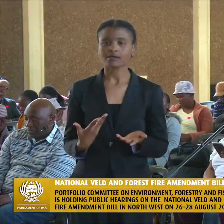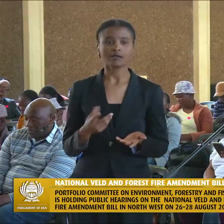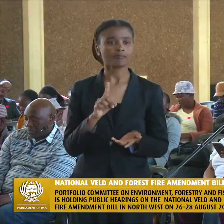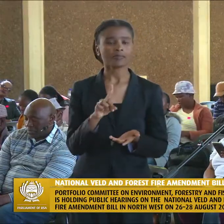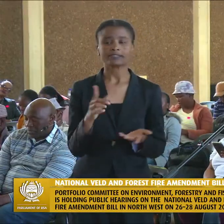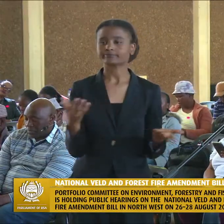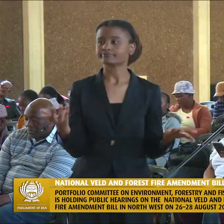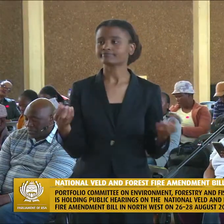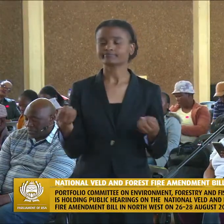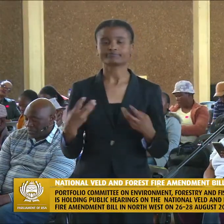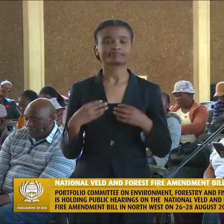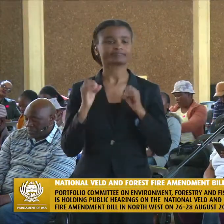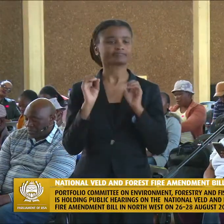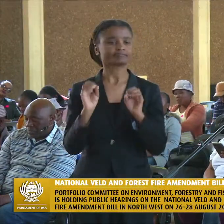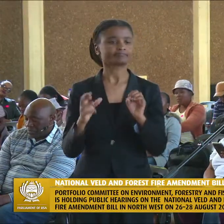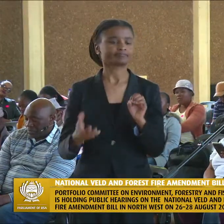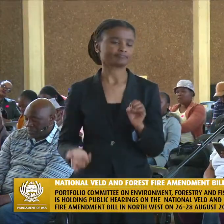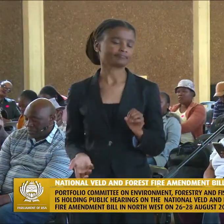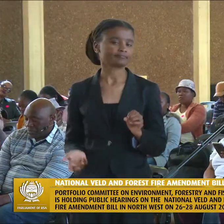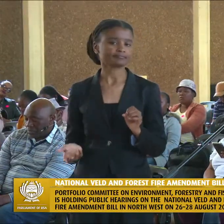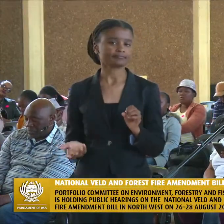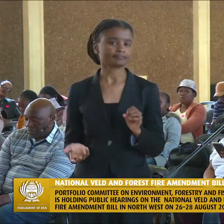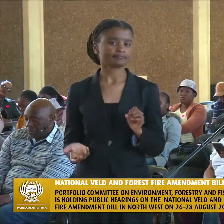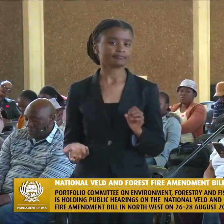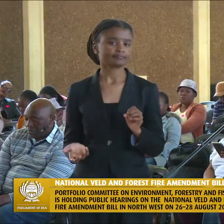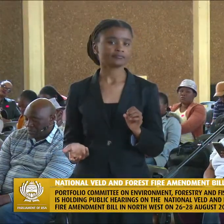we don't have services at all